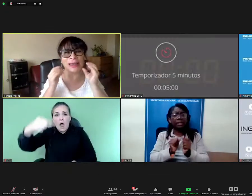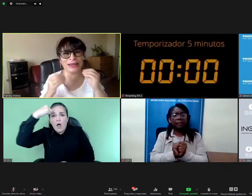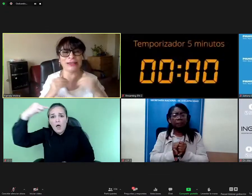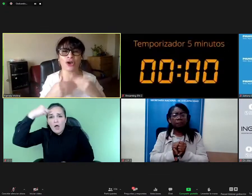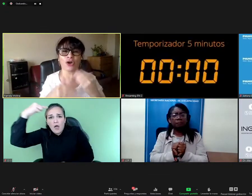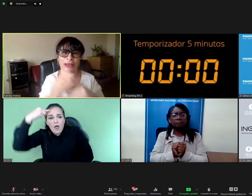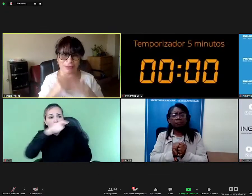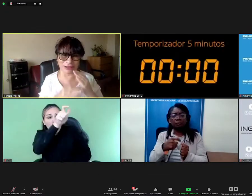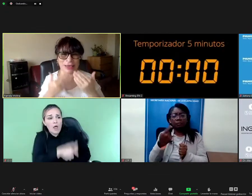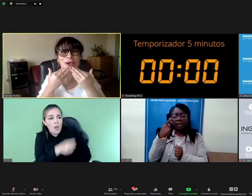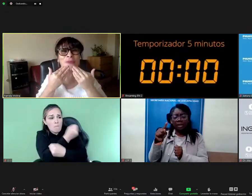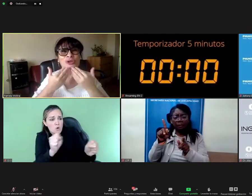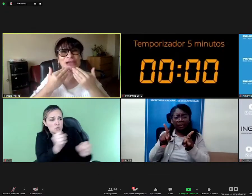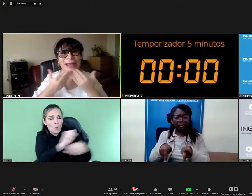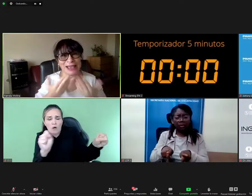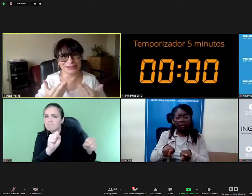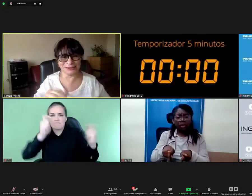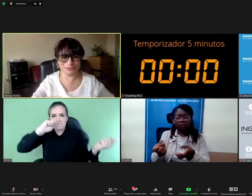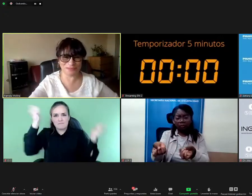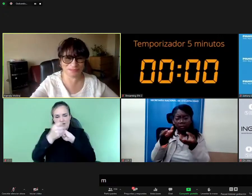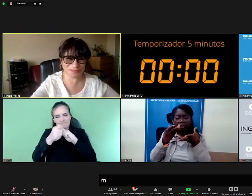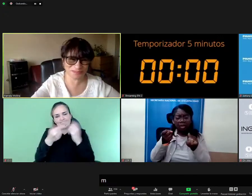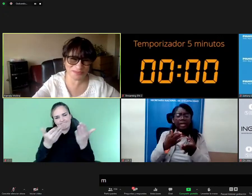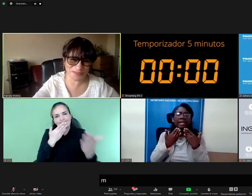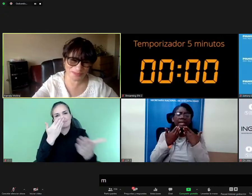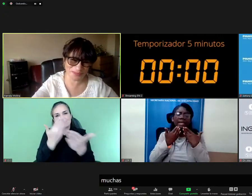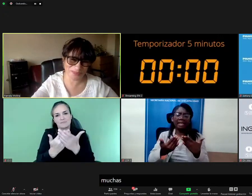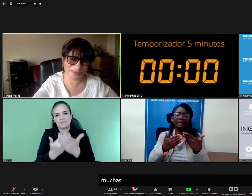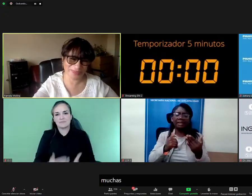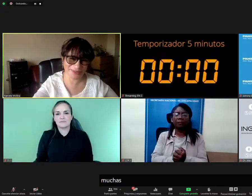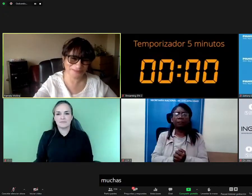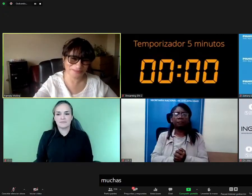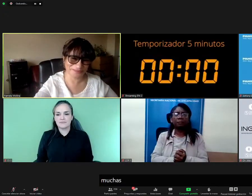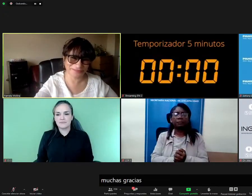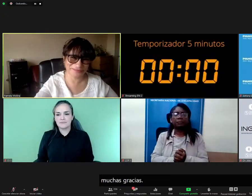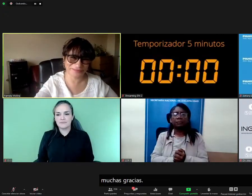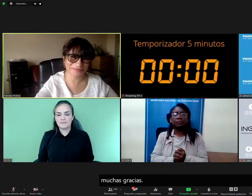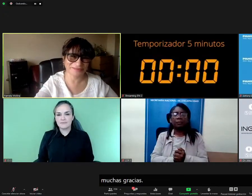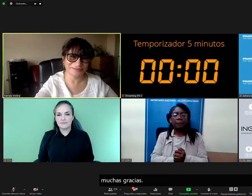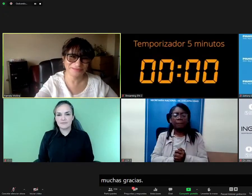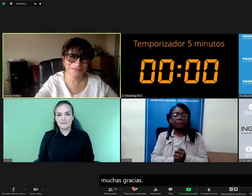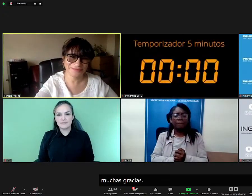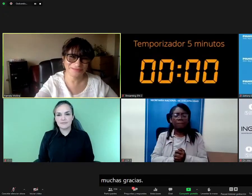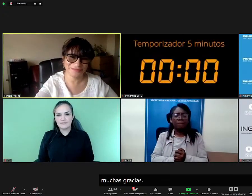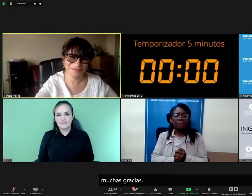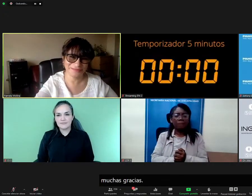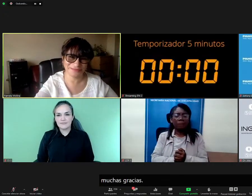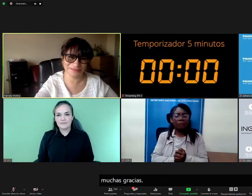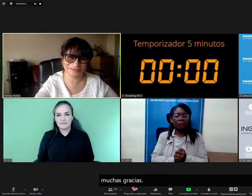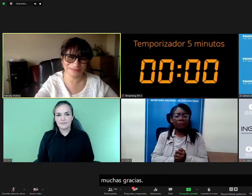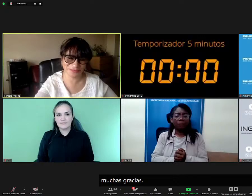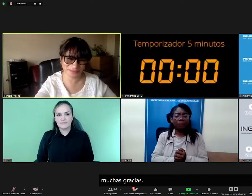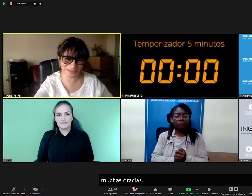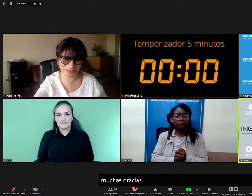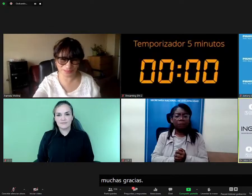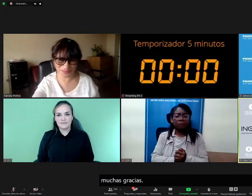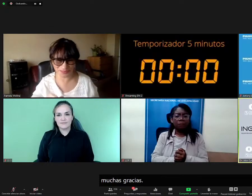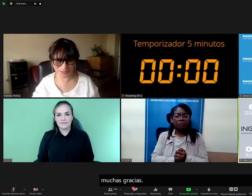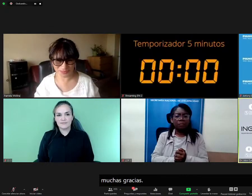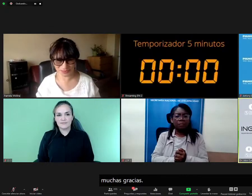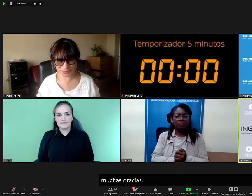awareness and stopping these stigmas of women and girls with disabilities thank you very